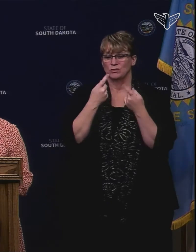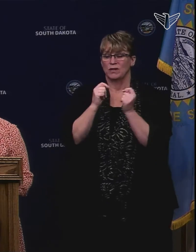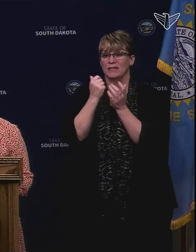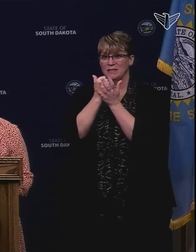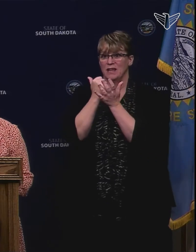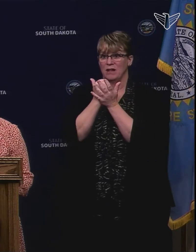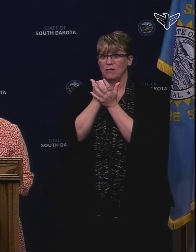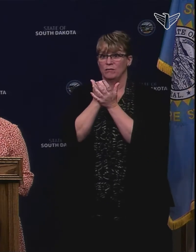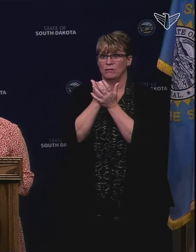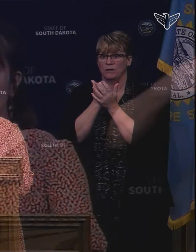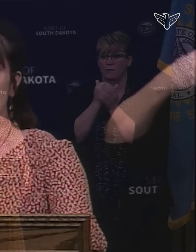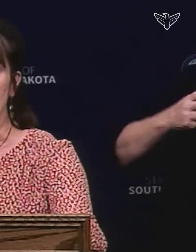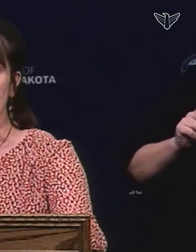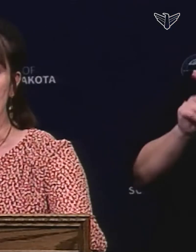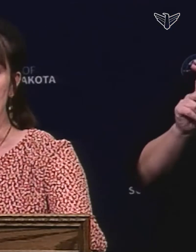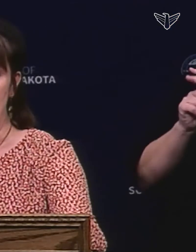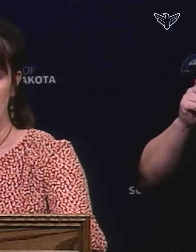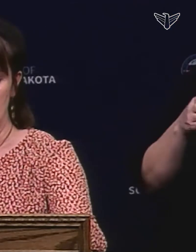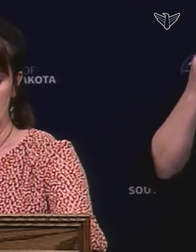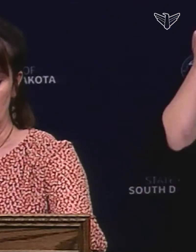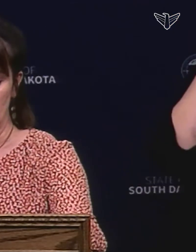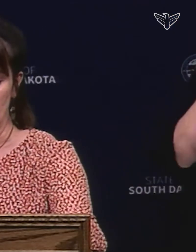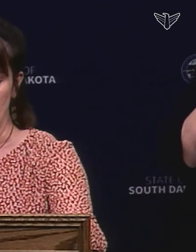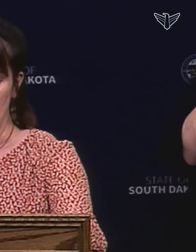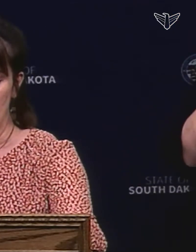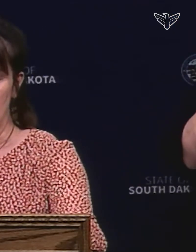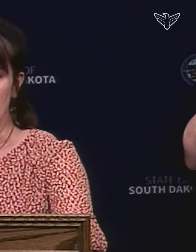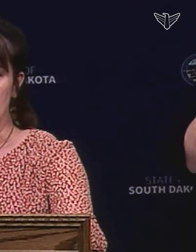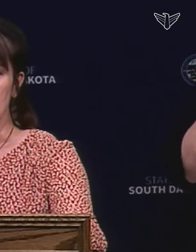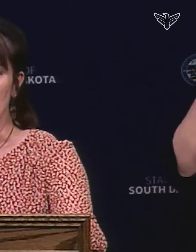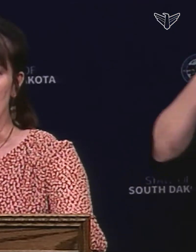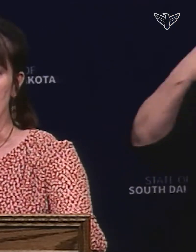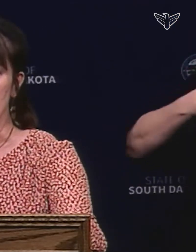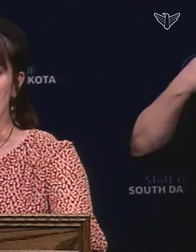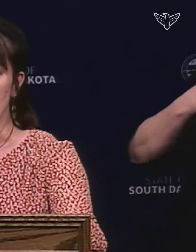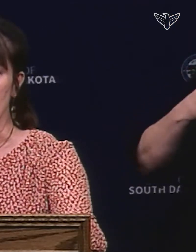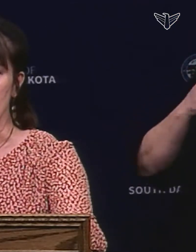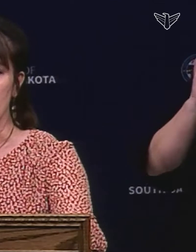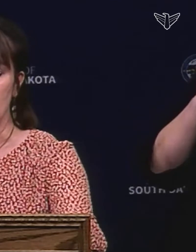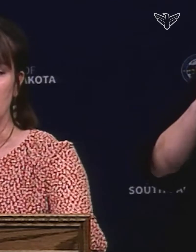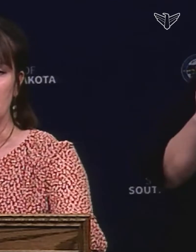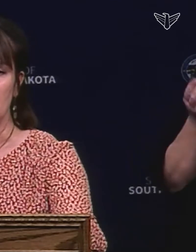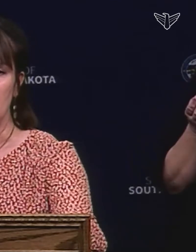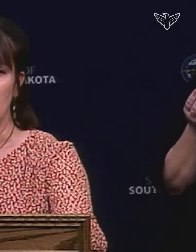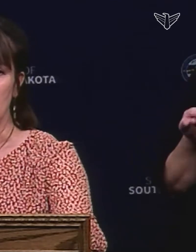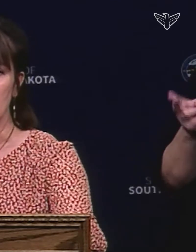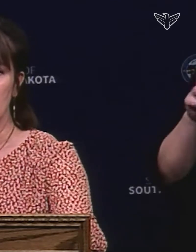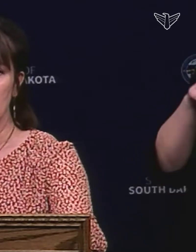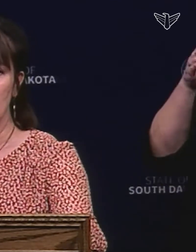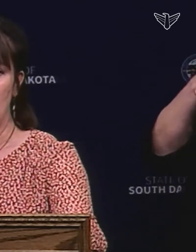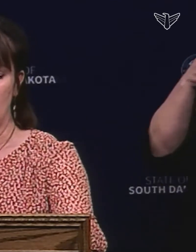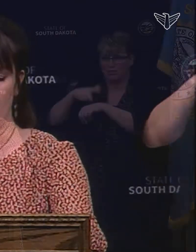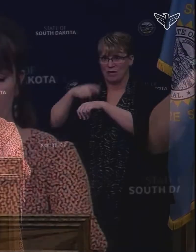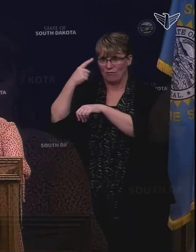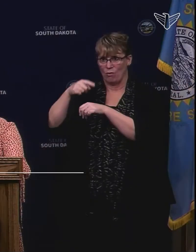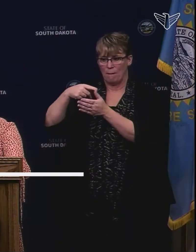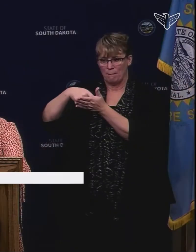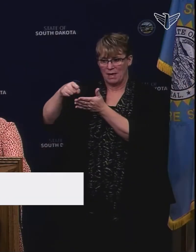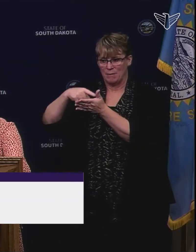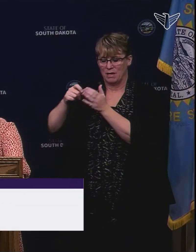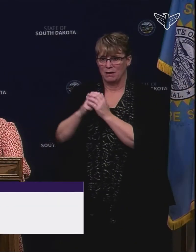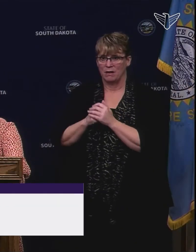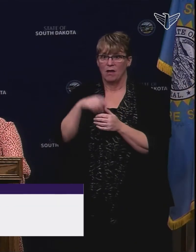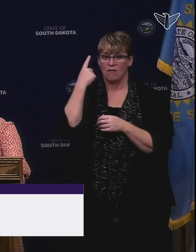and navigate this process. Holtman says she wants people to have realistic expectations of when they can expect aid. For